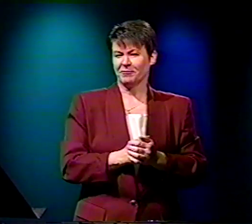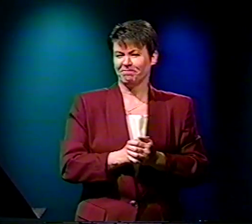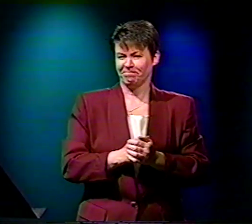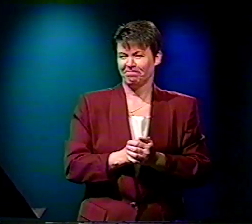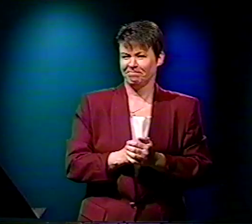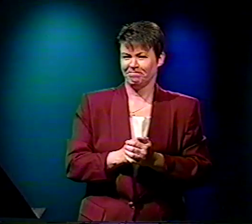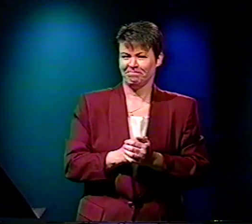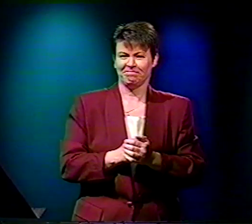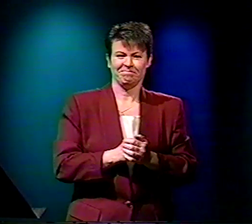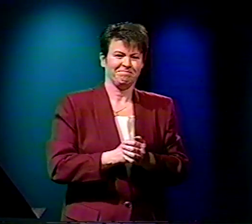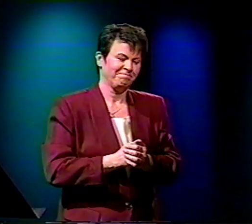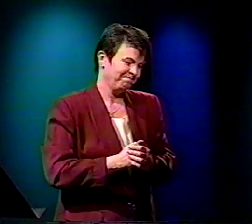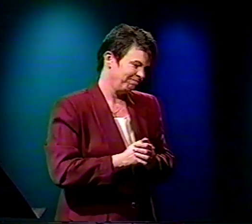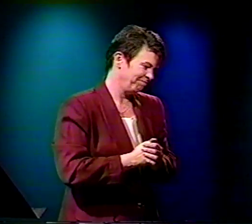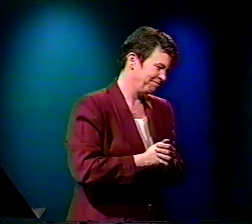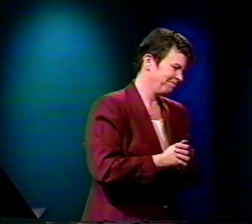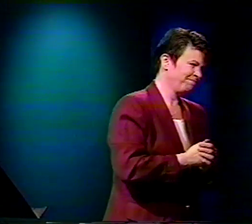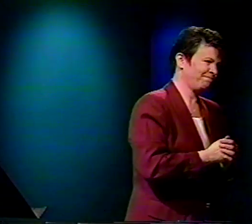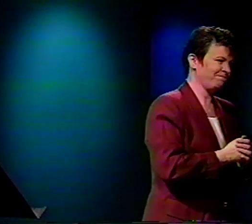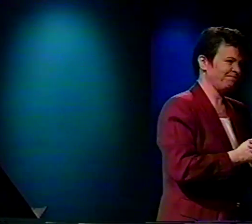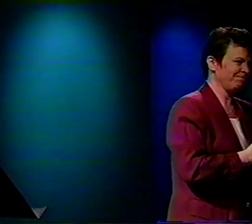I'll do that when we come back.